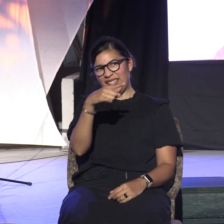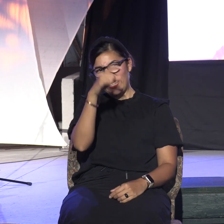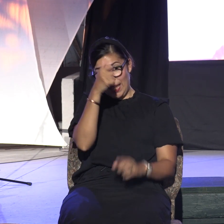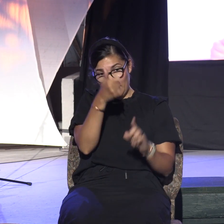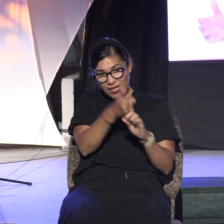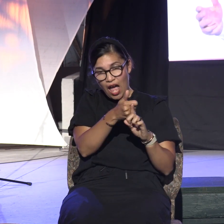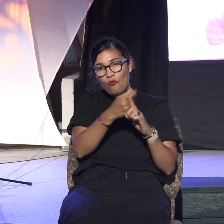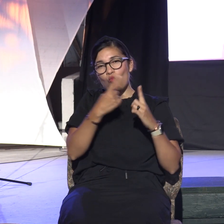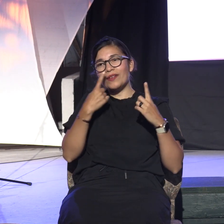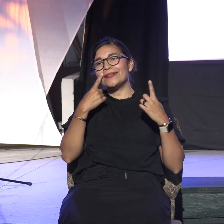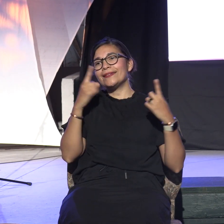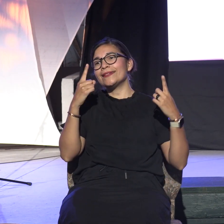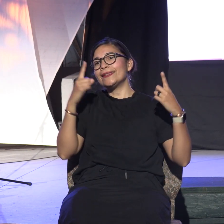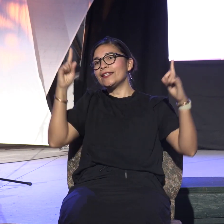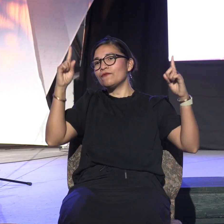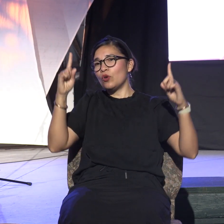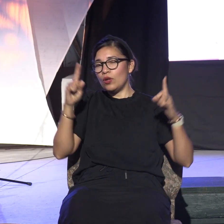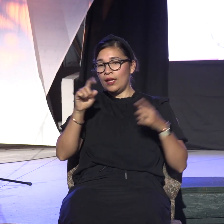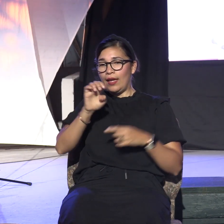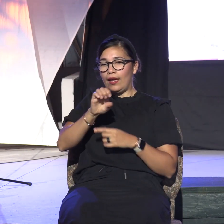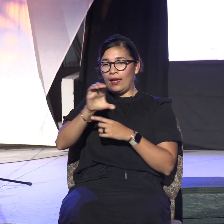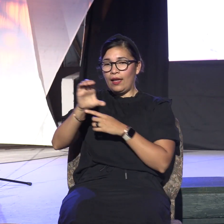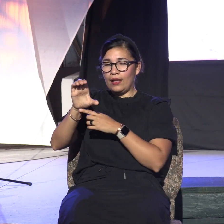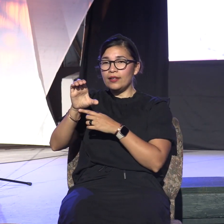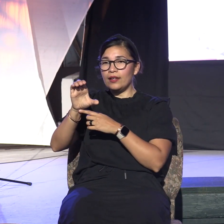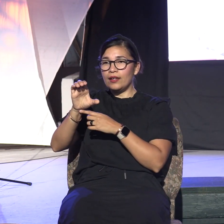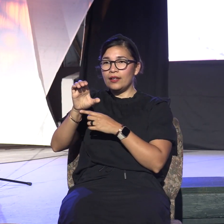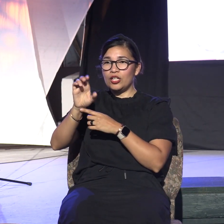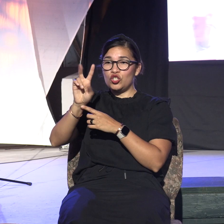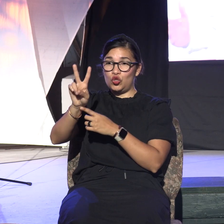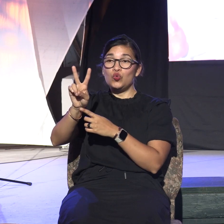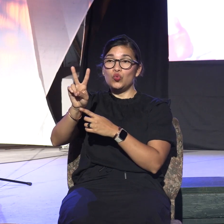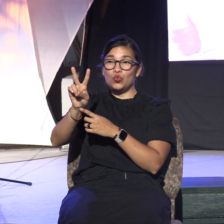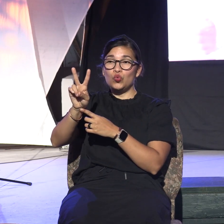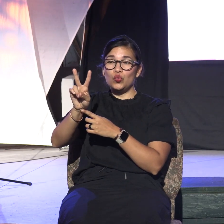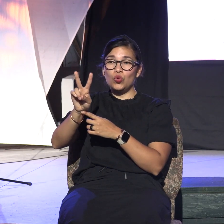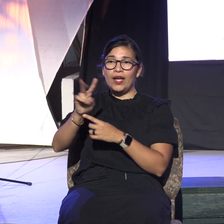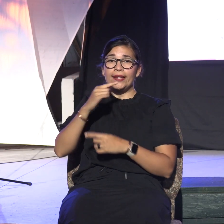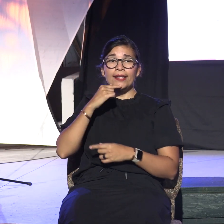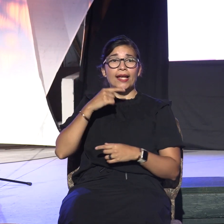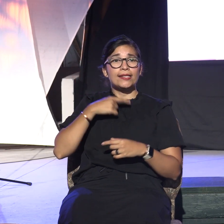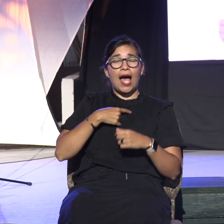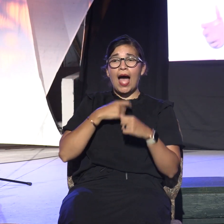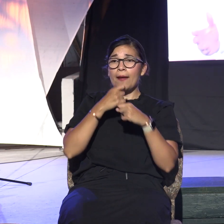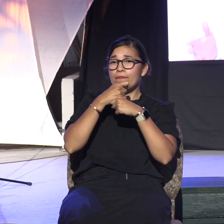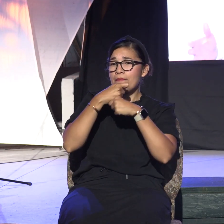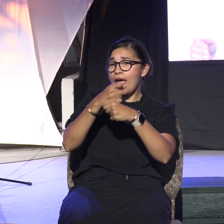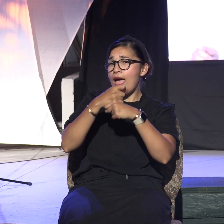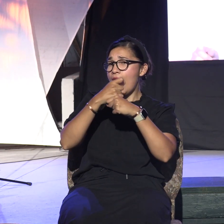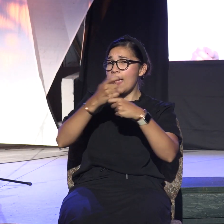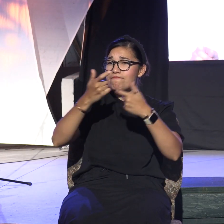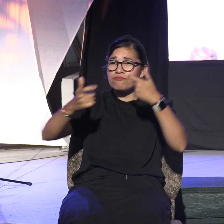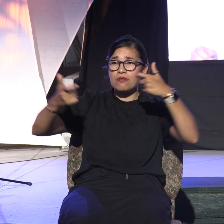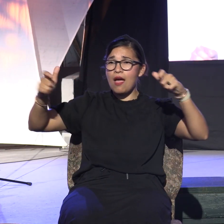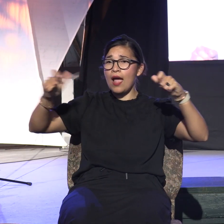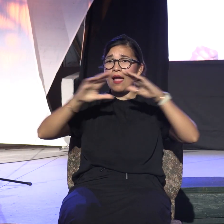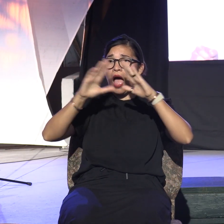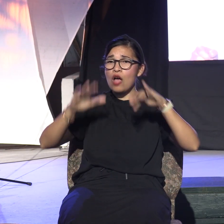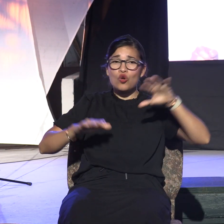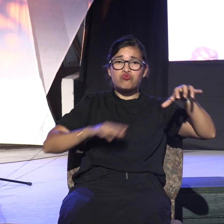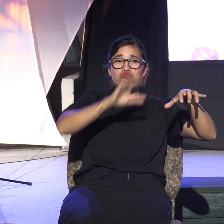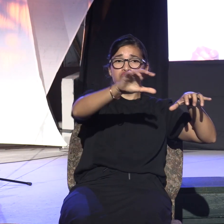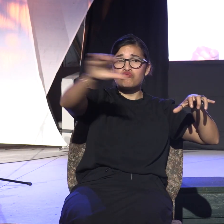I made gardens and parks and planted all kinds of fruit trees in them. I made reservoirs and water groves of flourishing trees. I bought